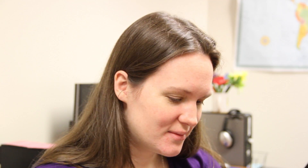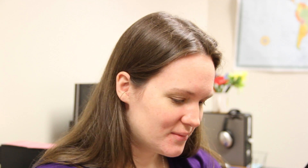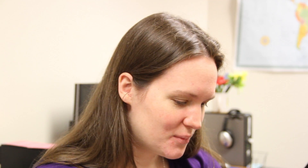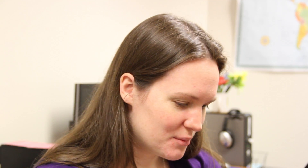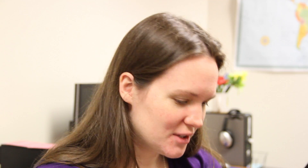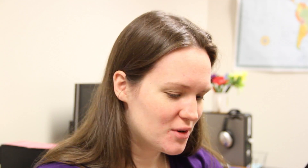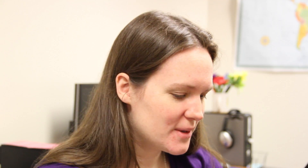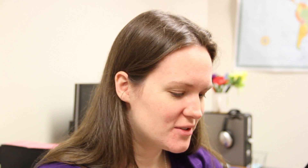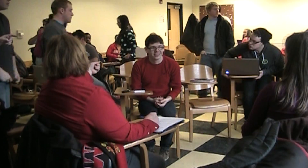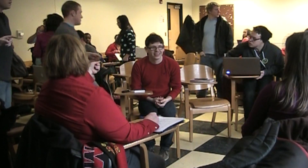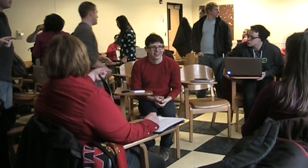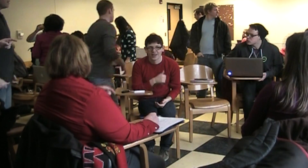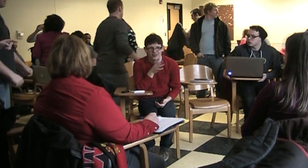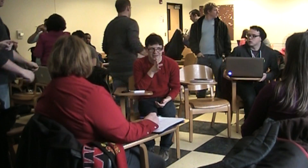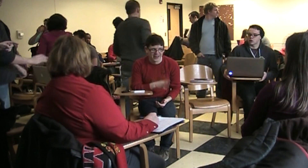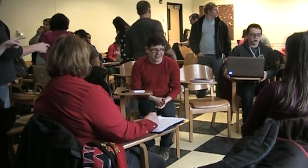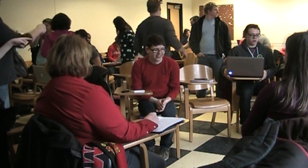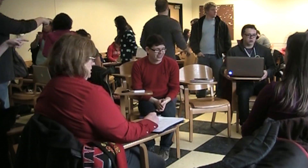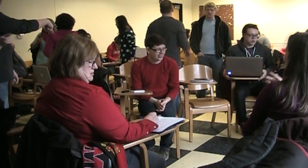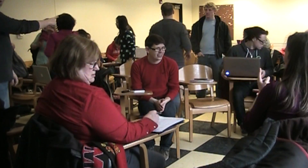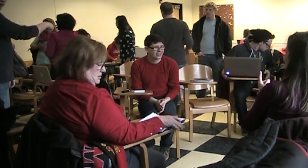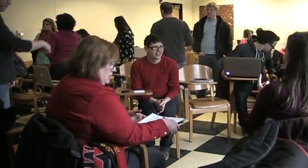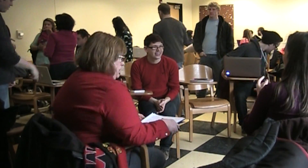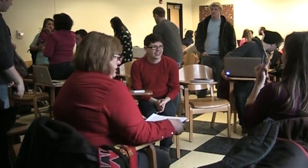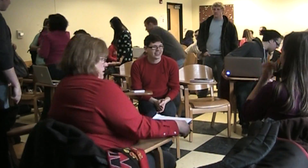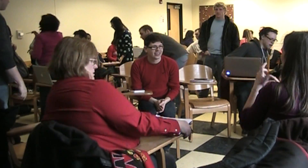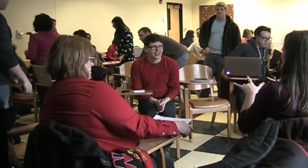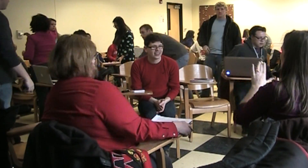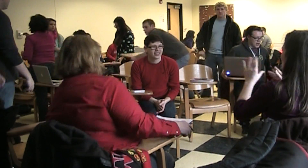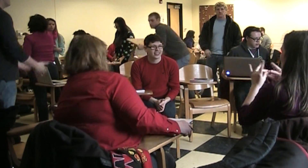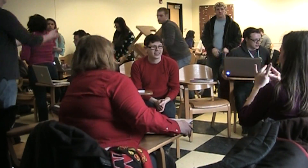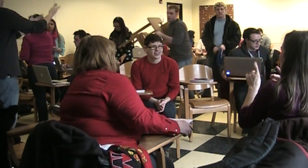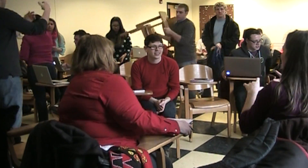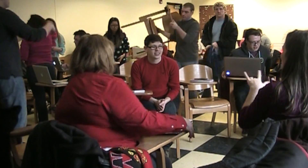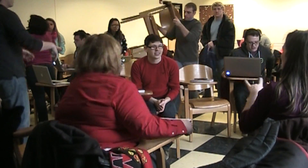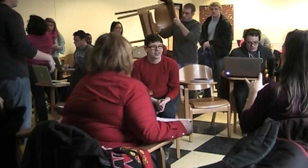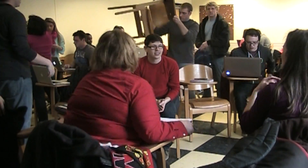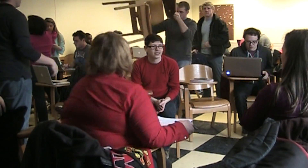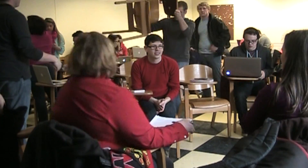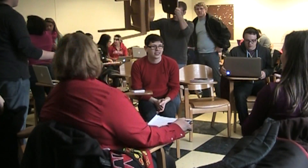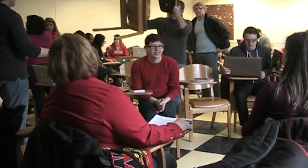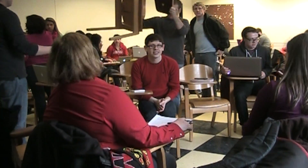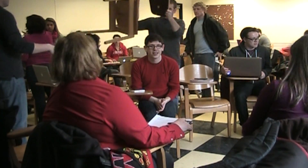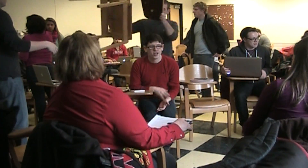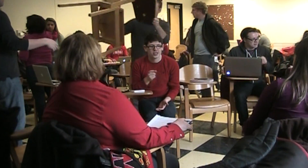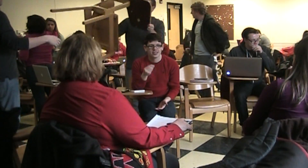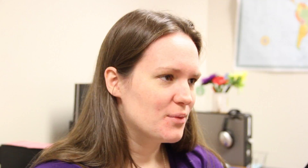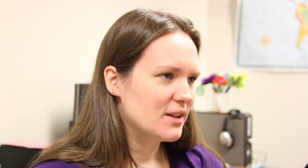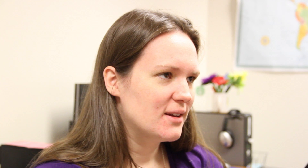we really do our best to work hard ahead of time to know what the material is going to be about, and we try to do our best in class, and to see the student